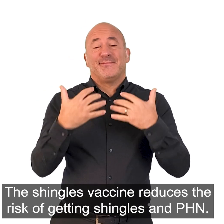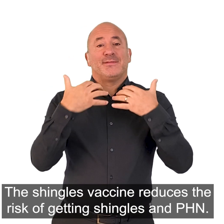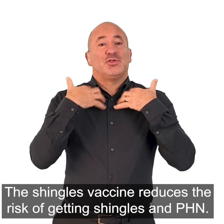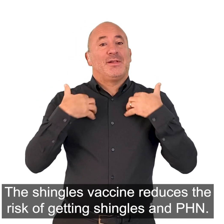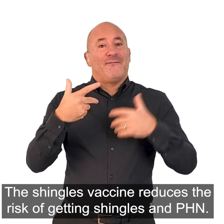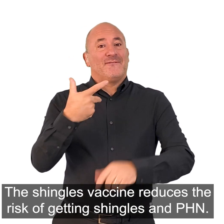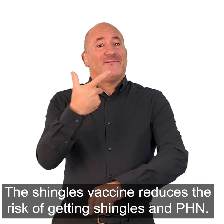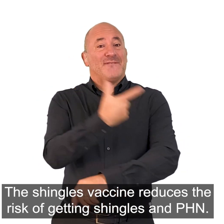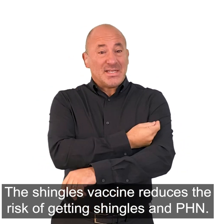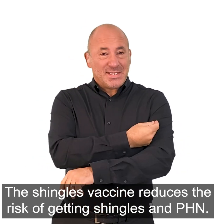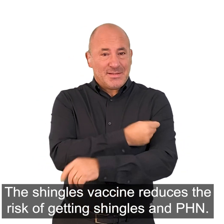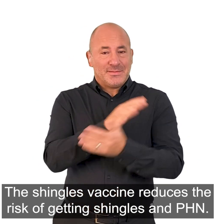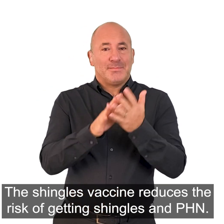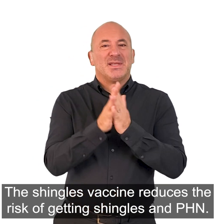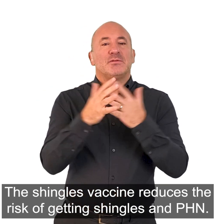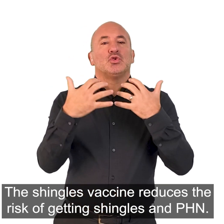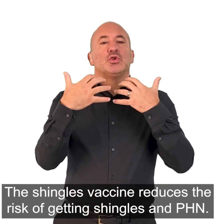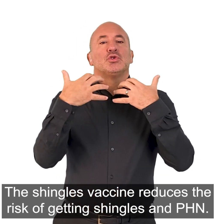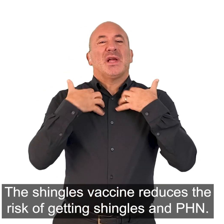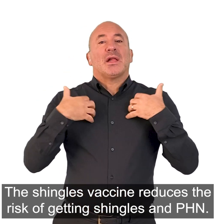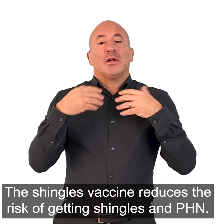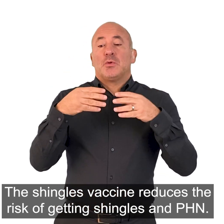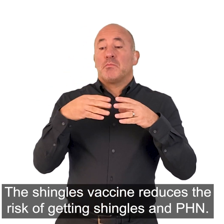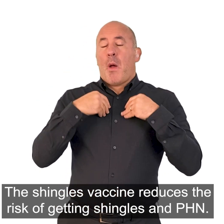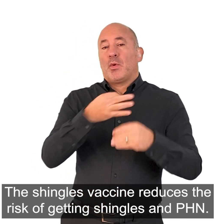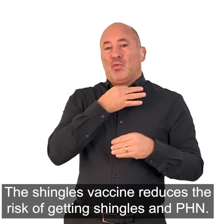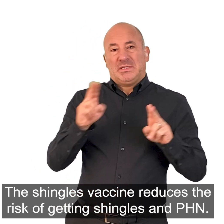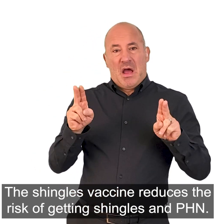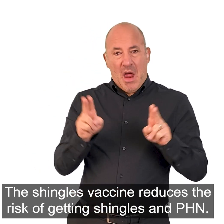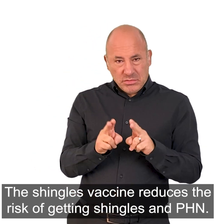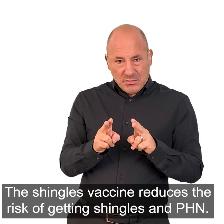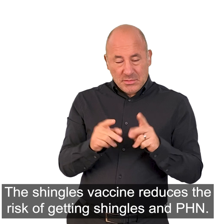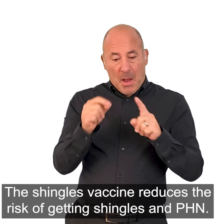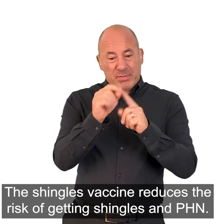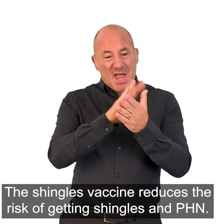The shingles vaccine reduces the risk of getting shingles and PHN.